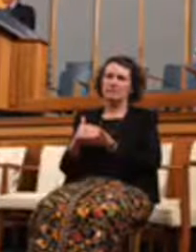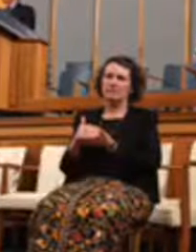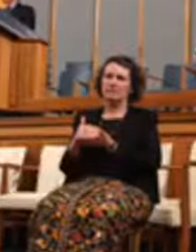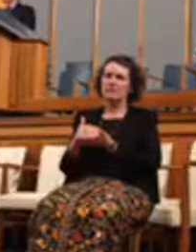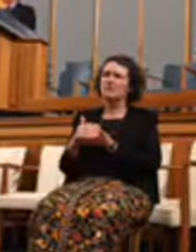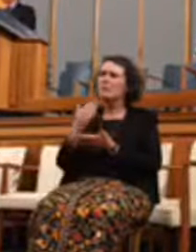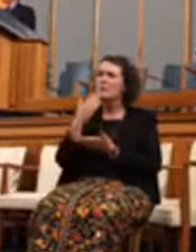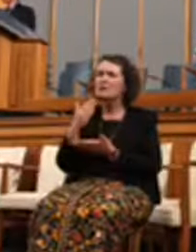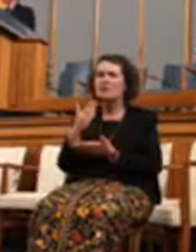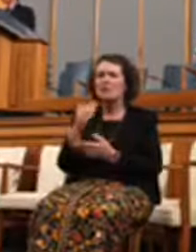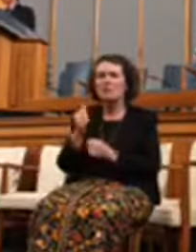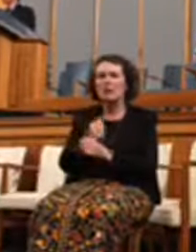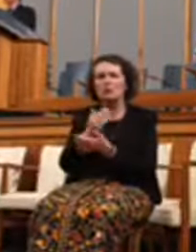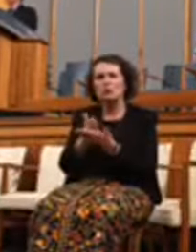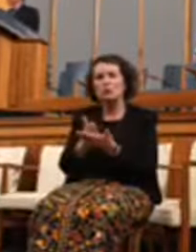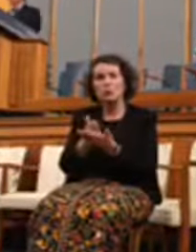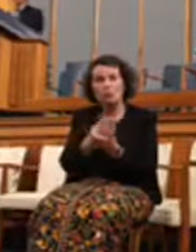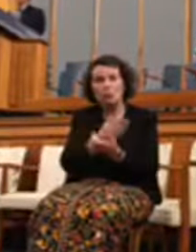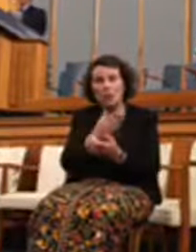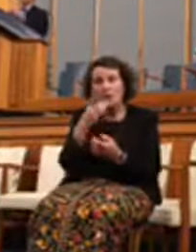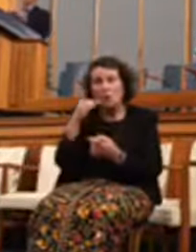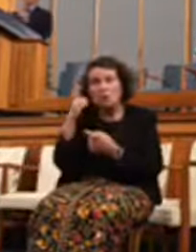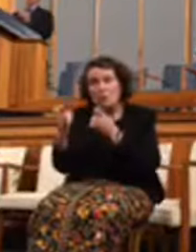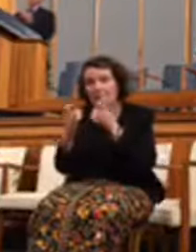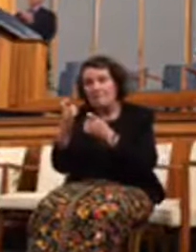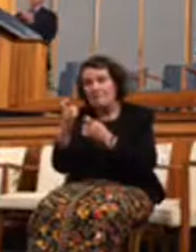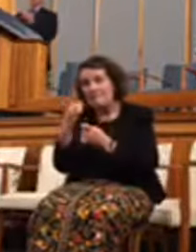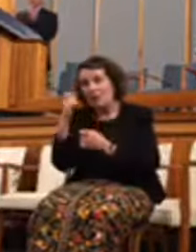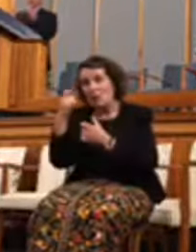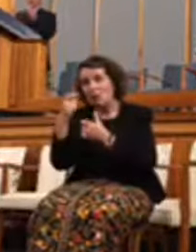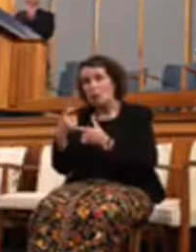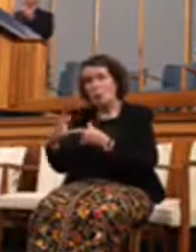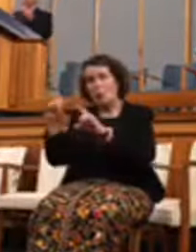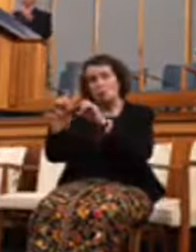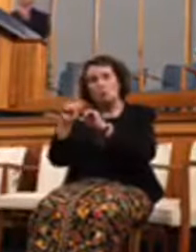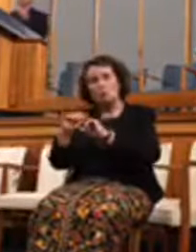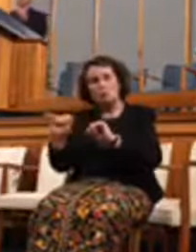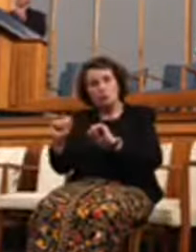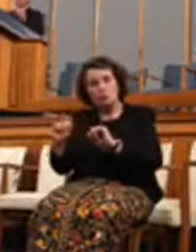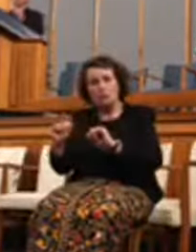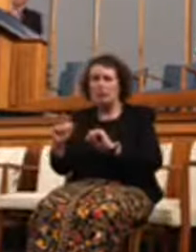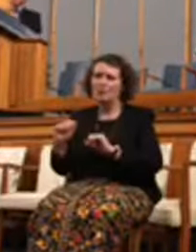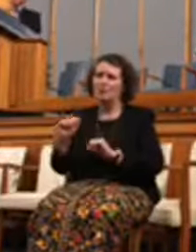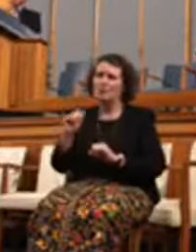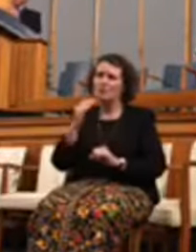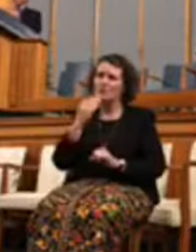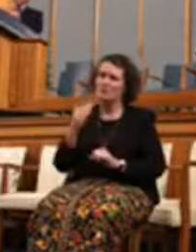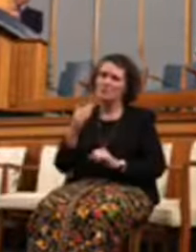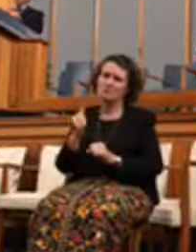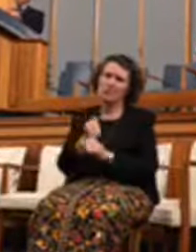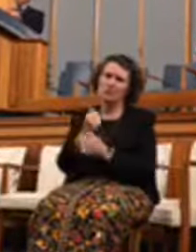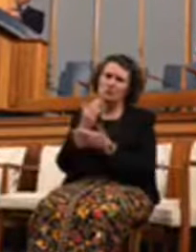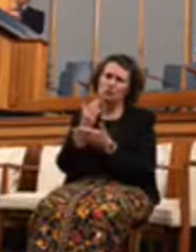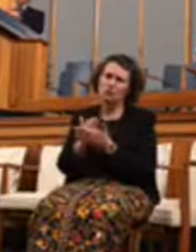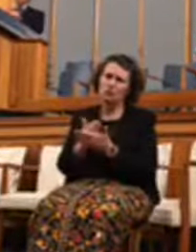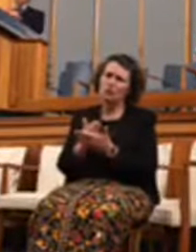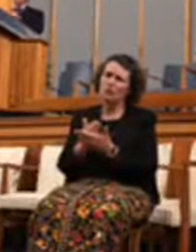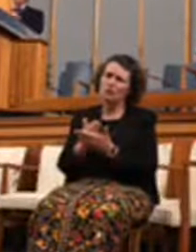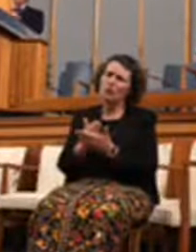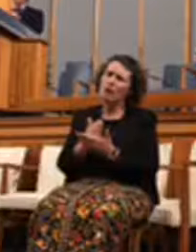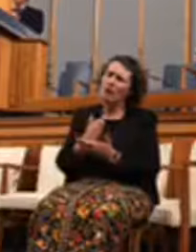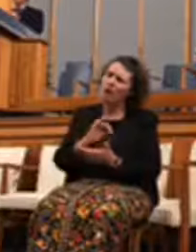have never sought and found the Lord, make sure to ask the Lord to give you repentance